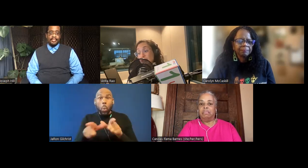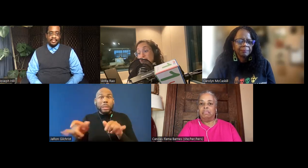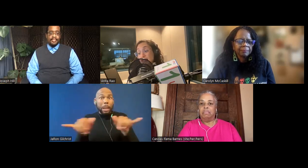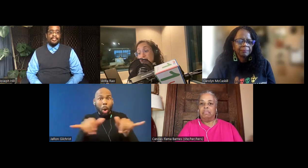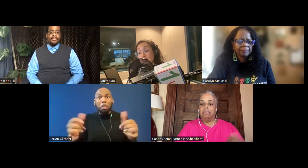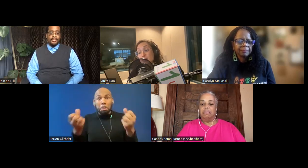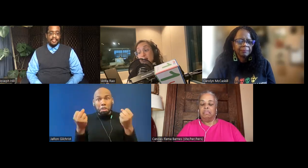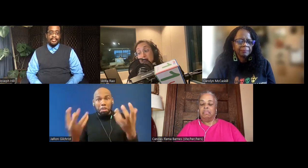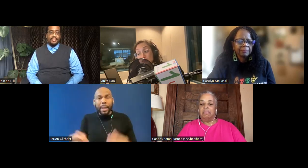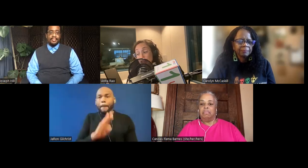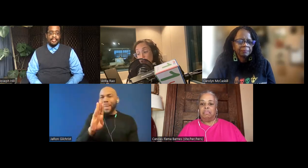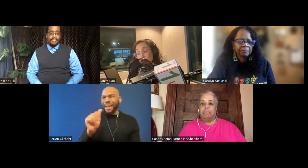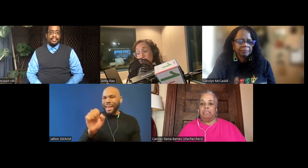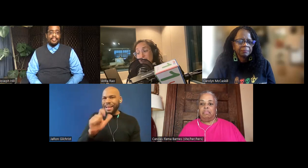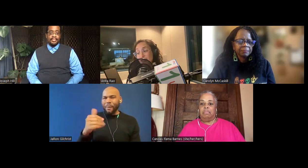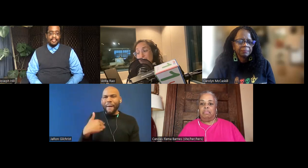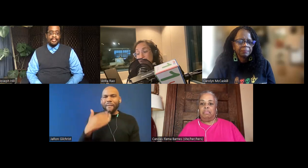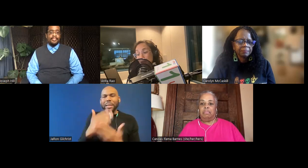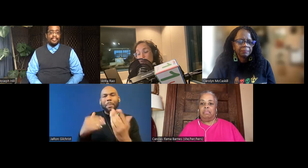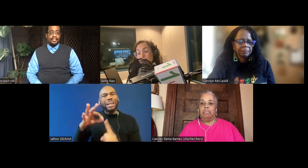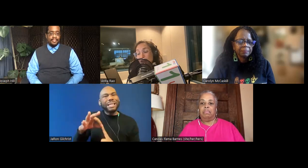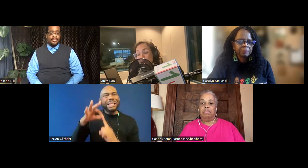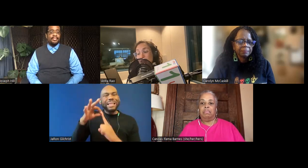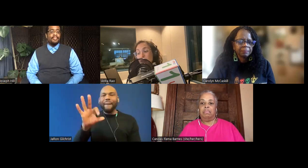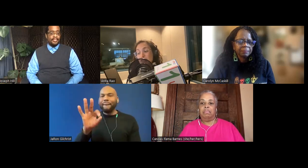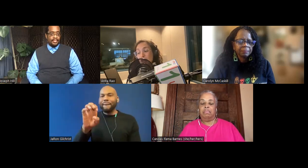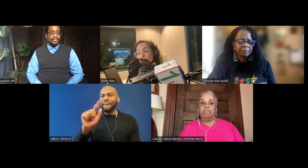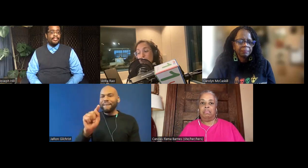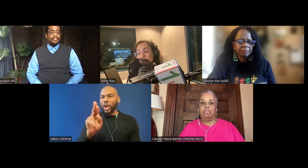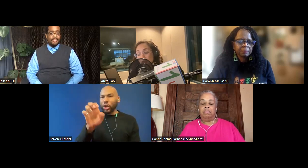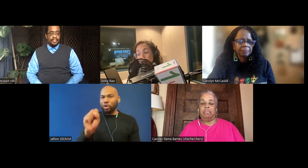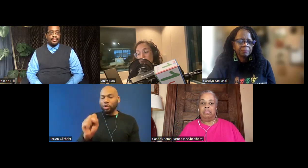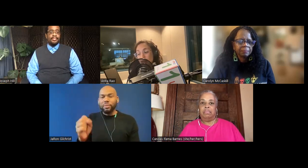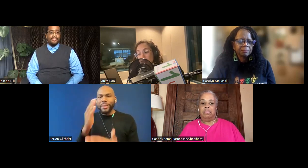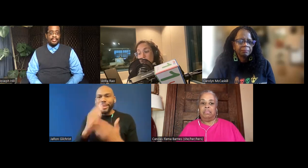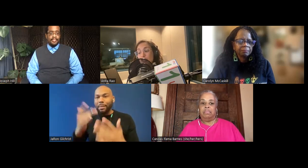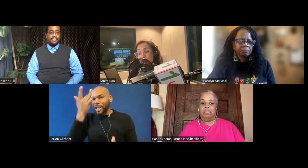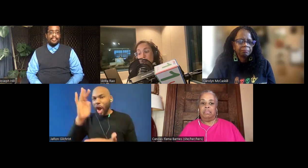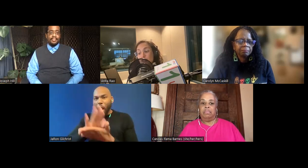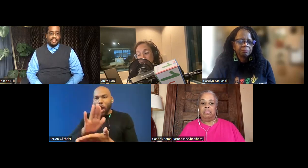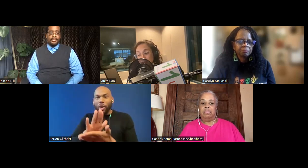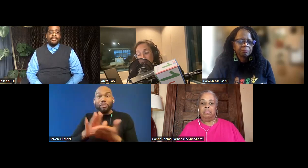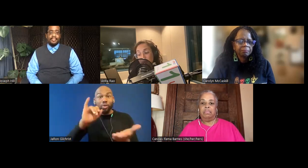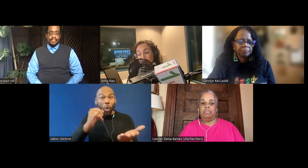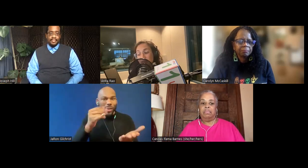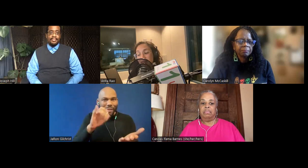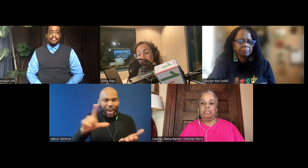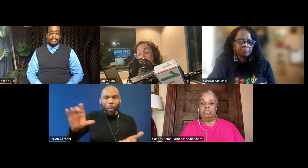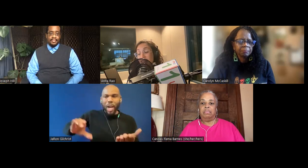BASL has some distinct features, many of which have been documented by scholars Carolyn McCaskill and Joseph Hill. They,